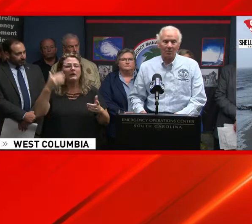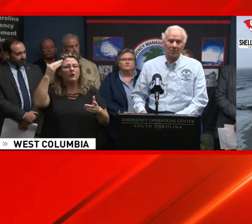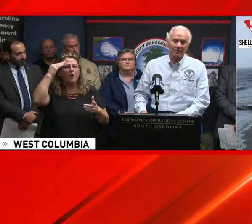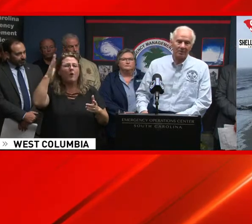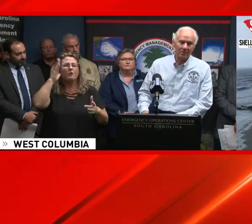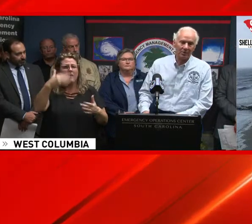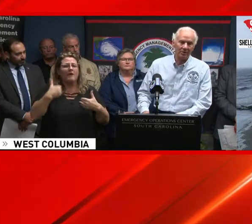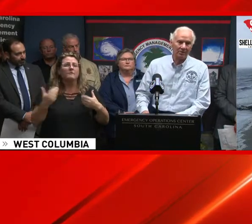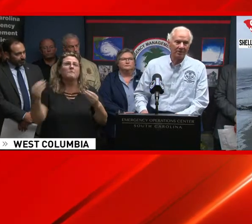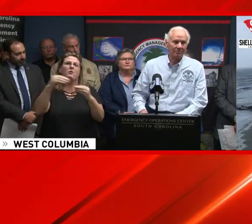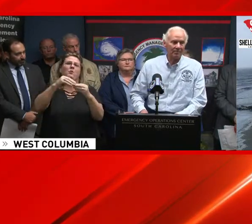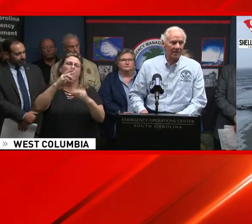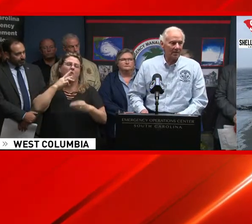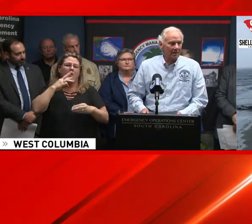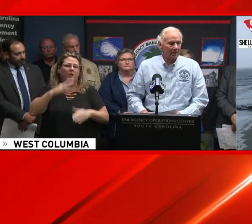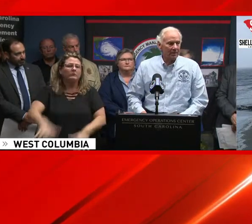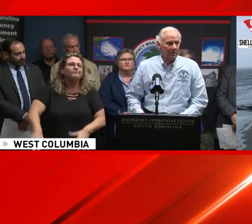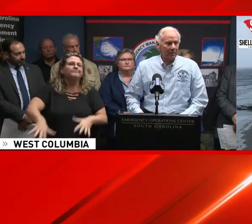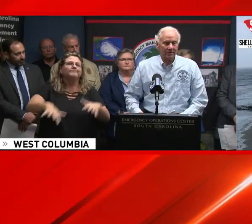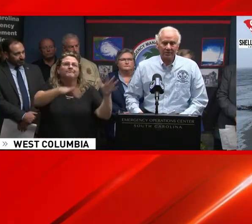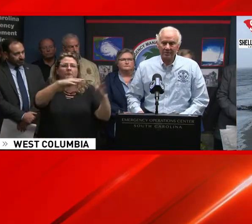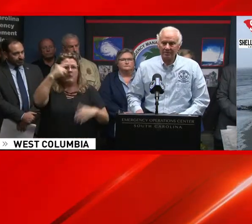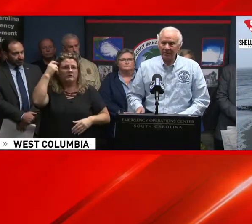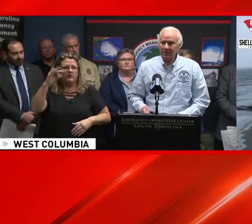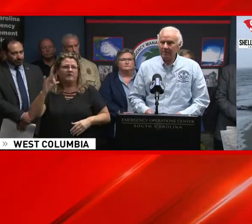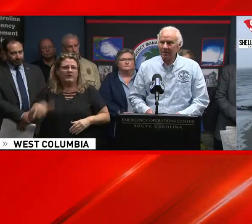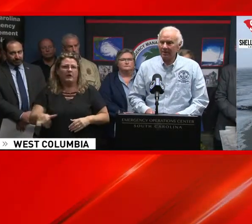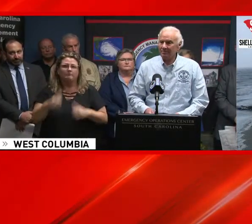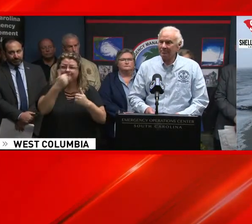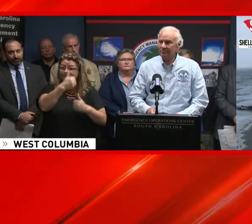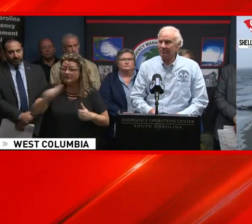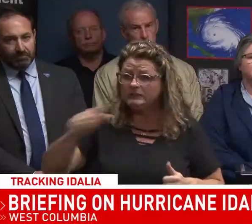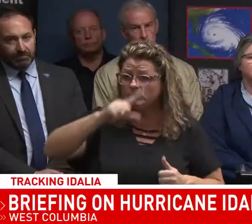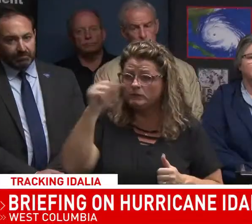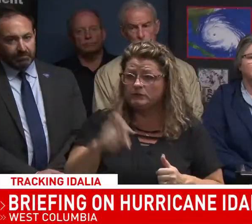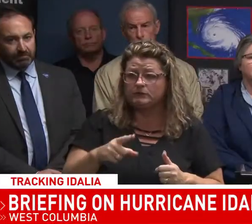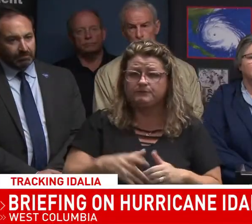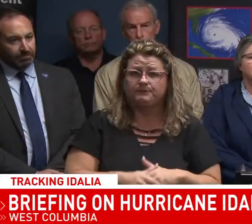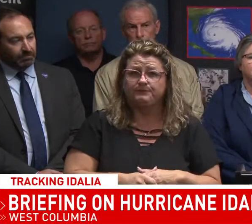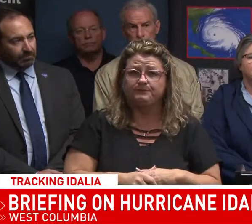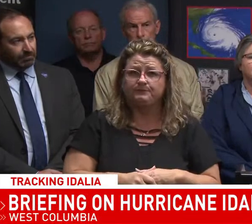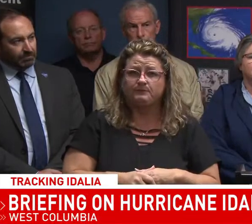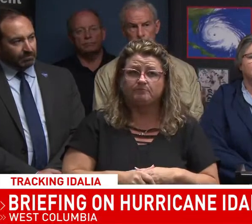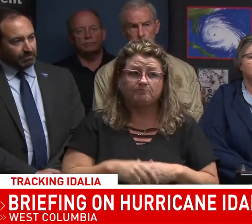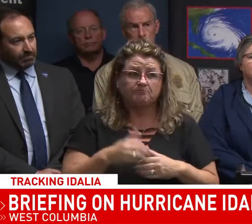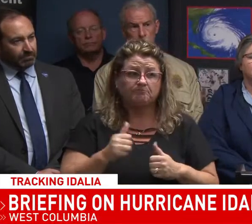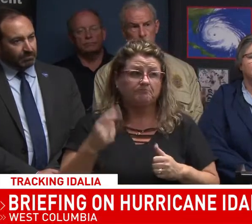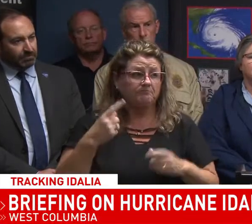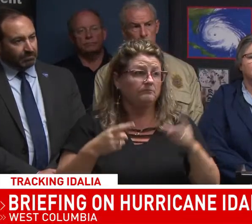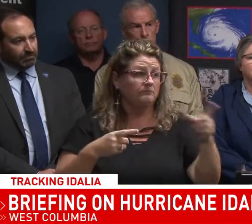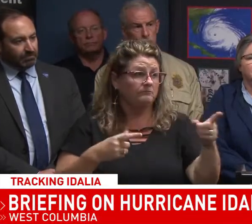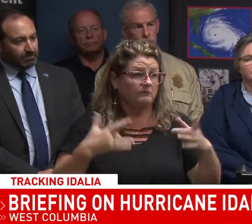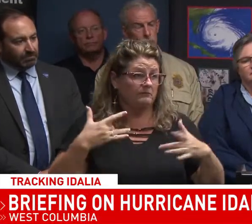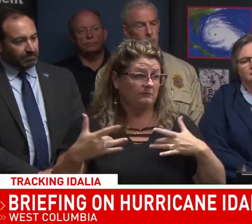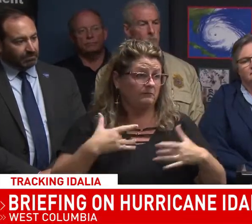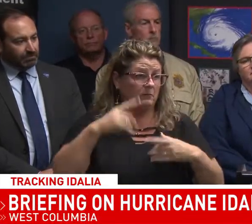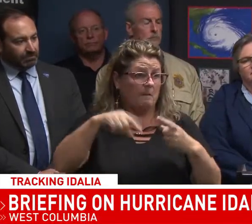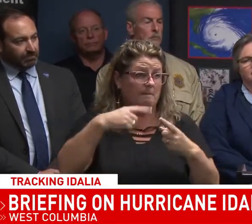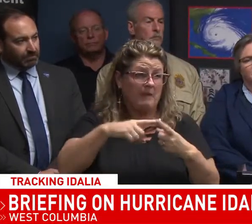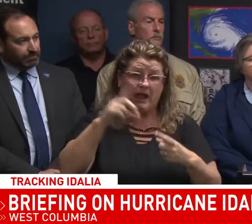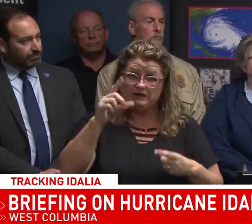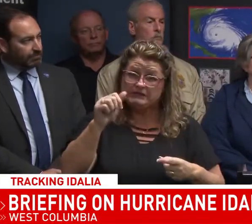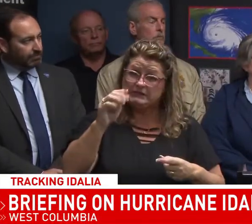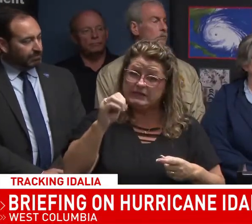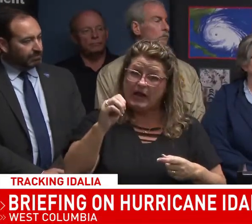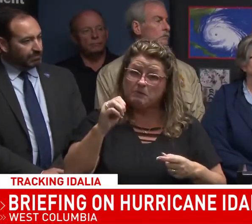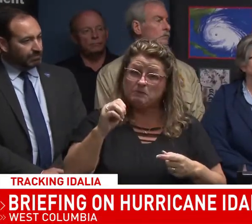lot of water in the low countries. Are there any questions for anybody? By anybody? Are there any concerns about dams in